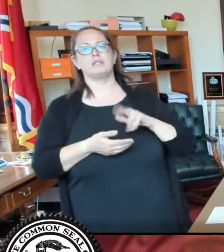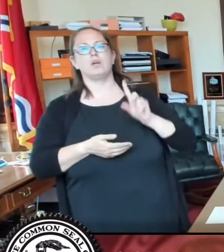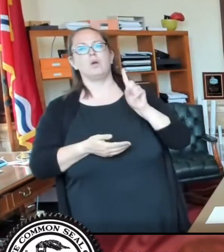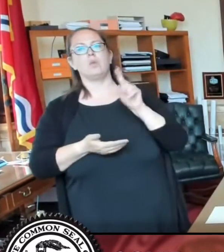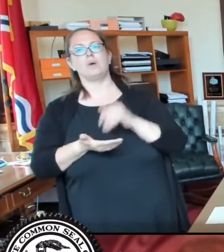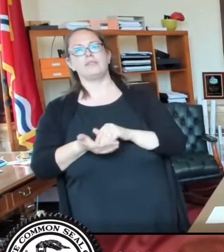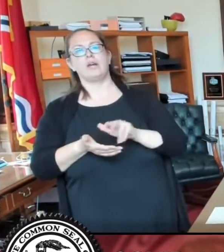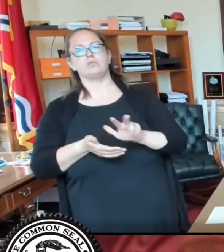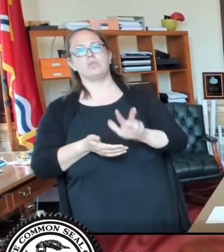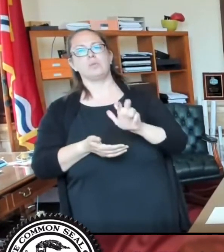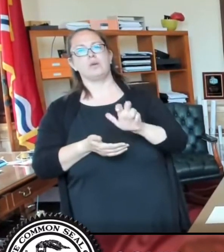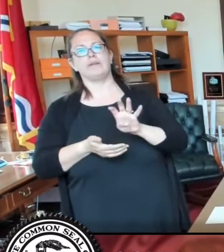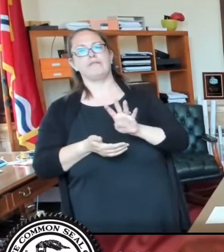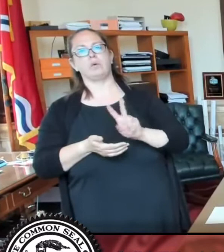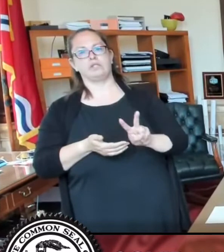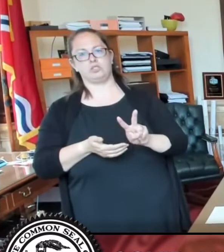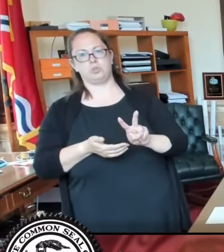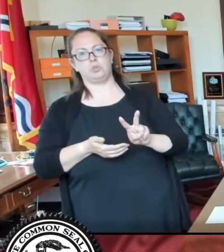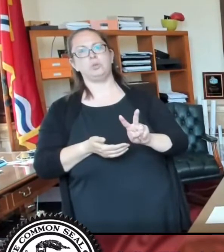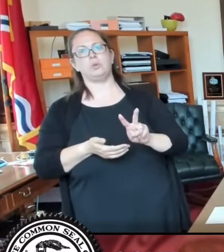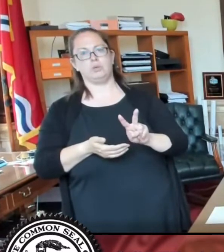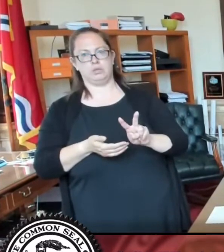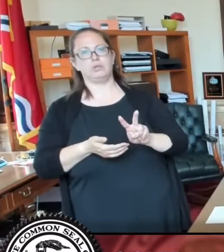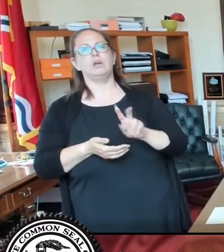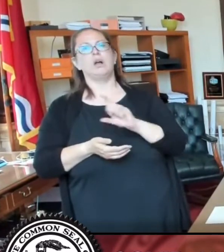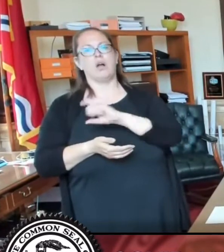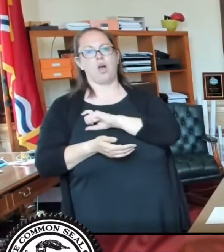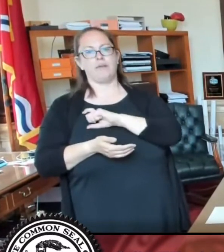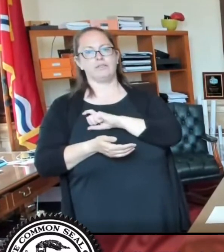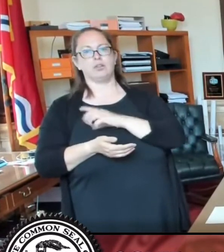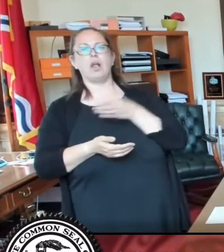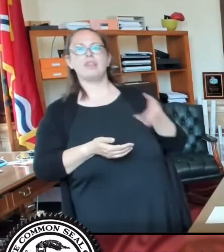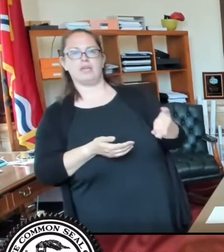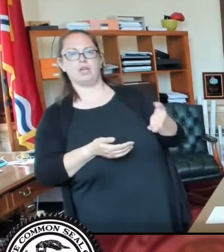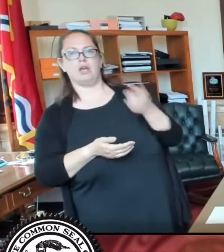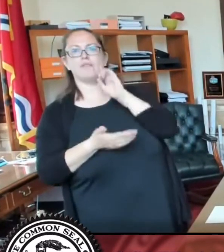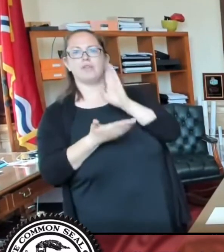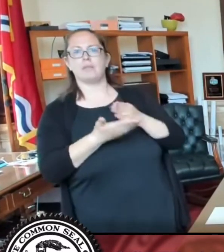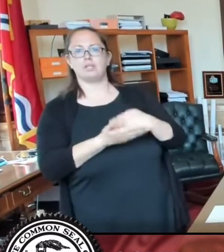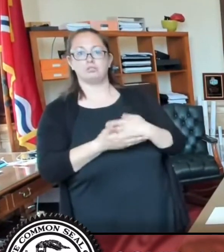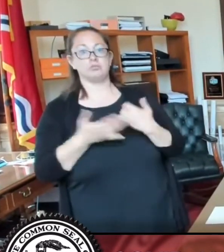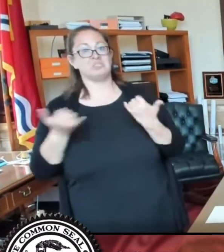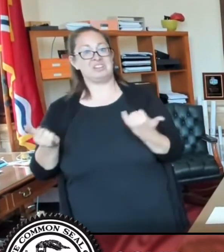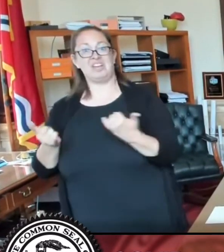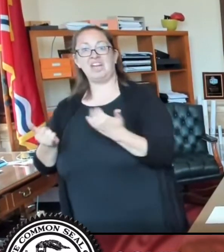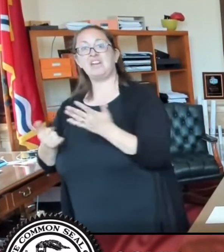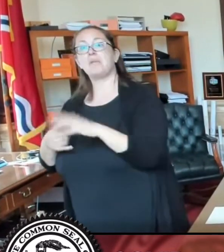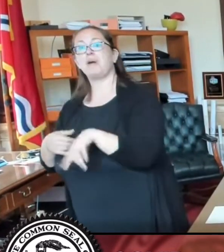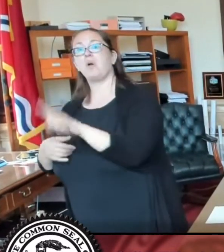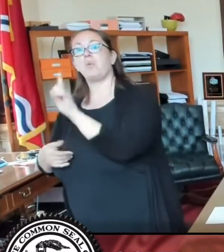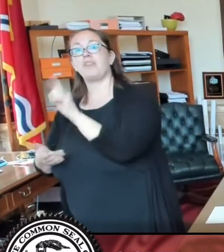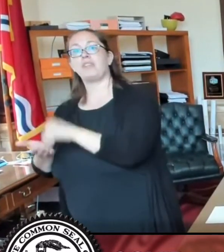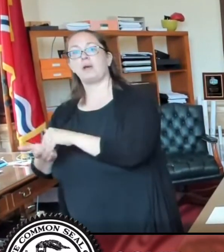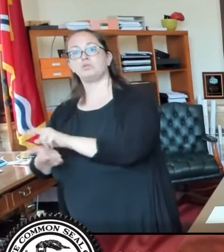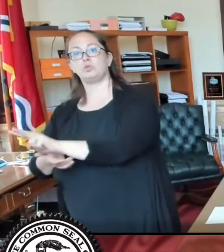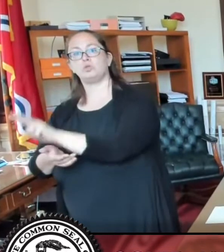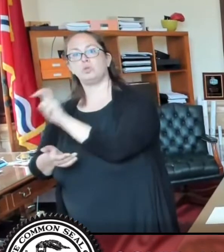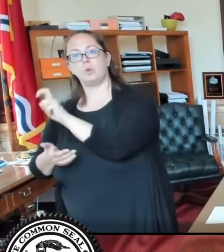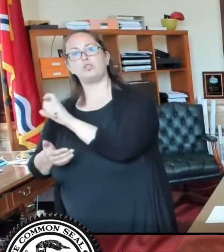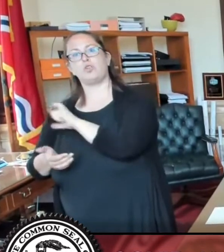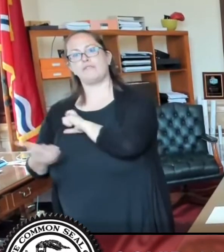I think is the number, officers in the budget. And today we have around 1,200. So